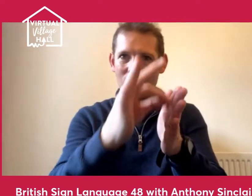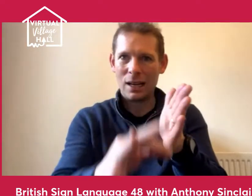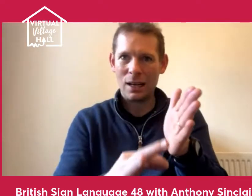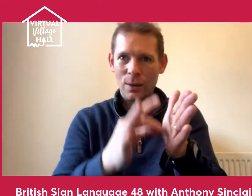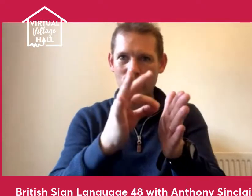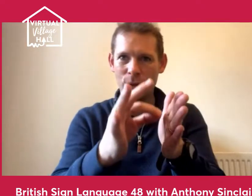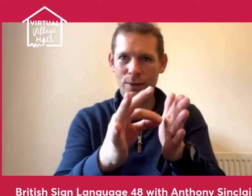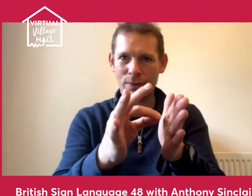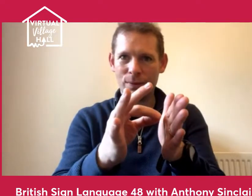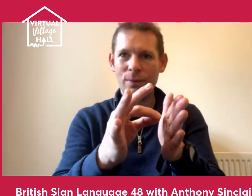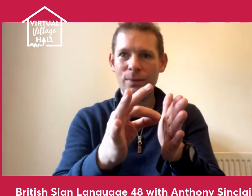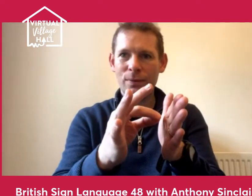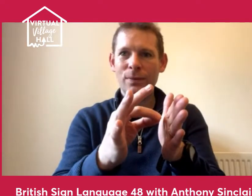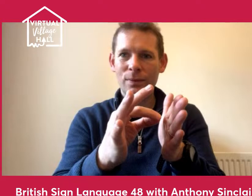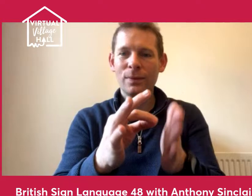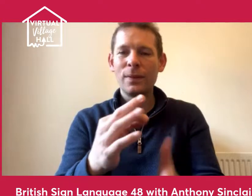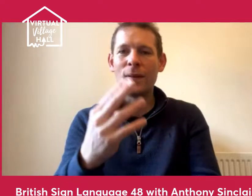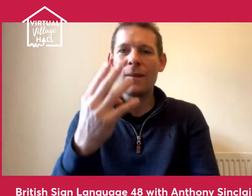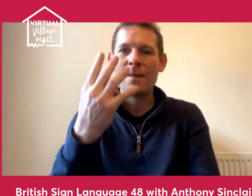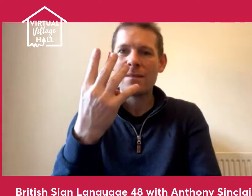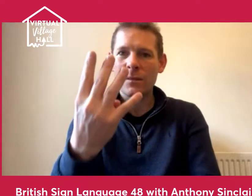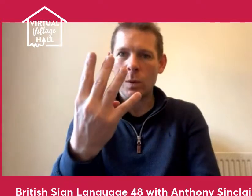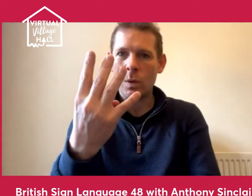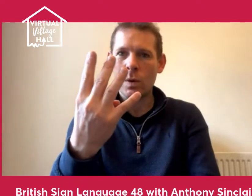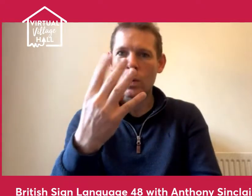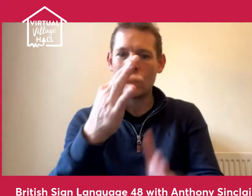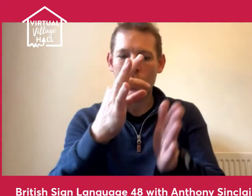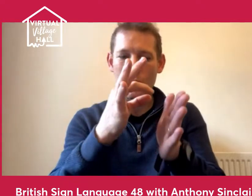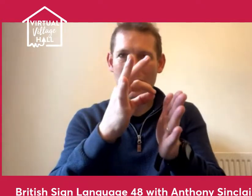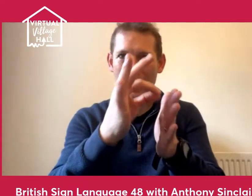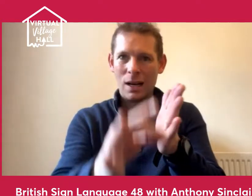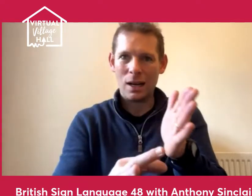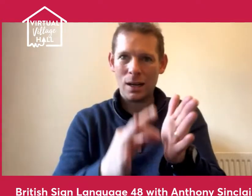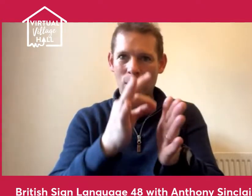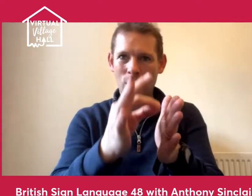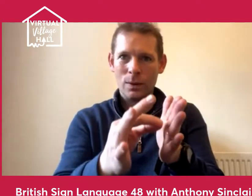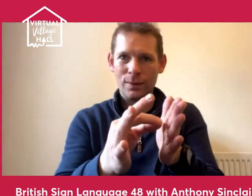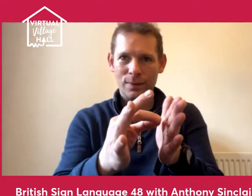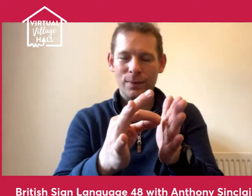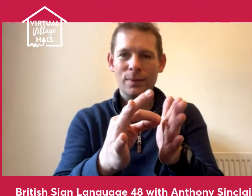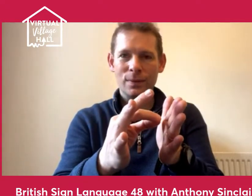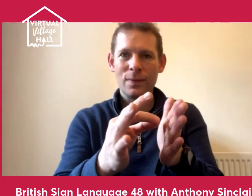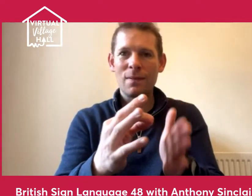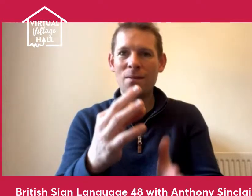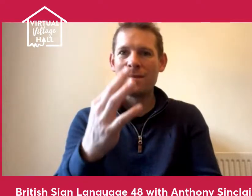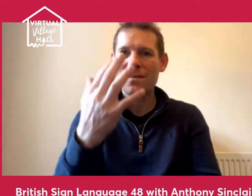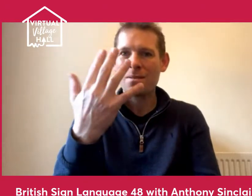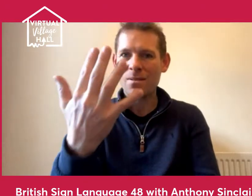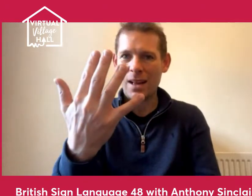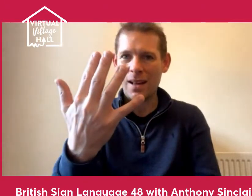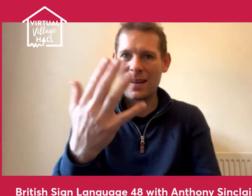3 hours, 4 hours,